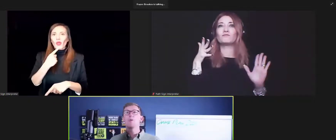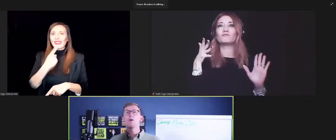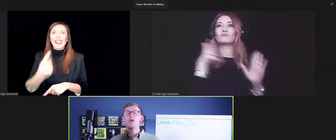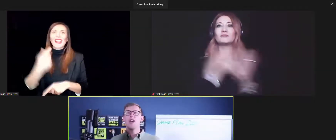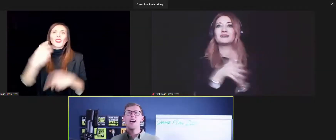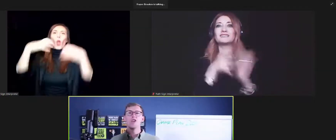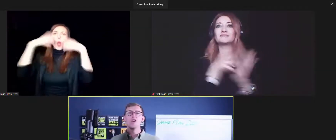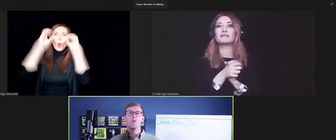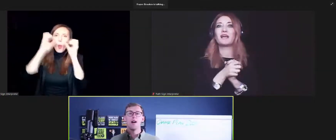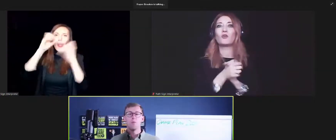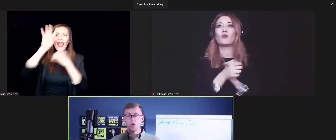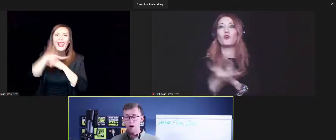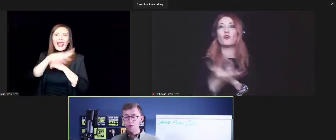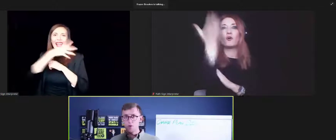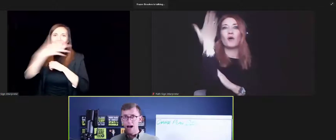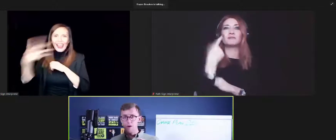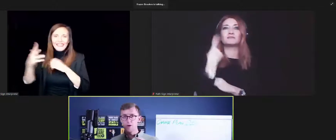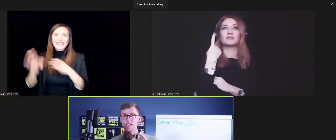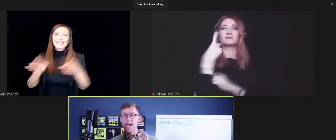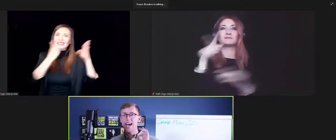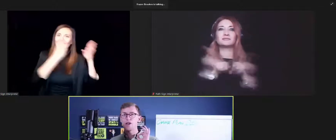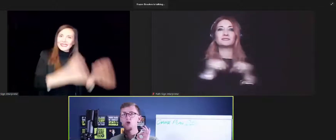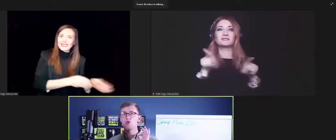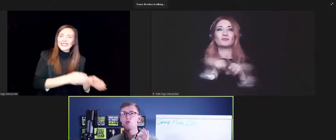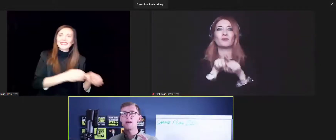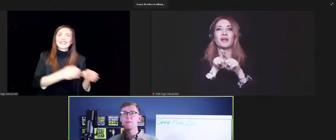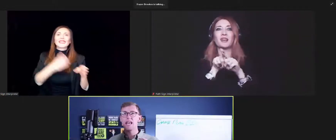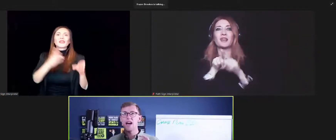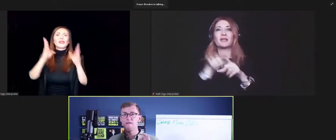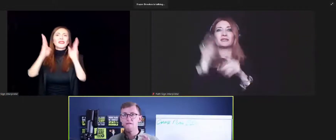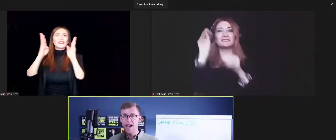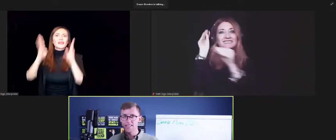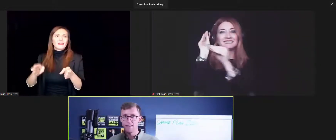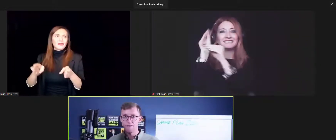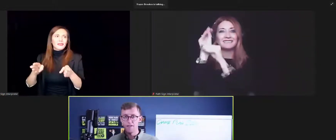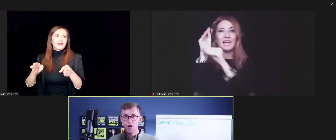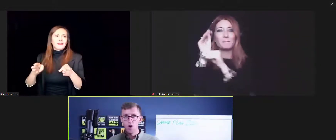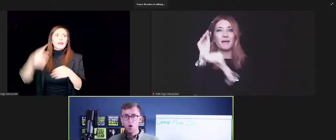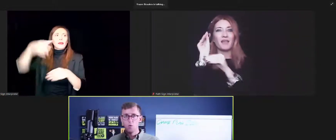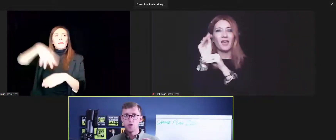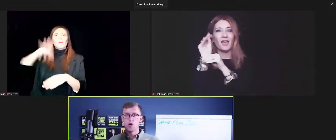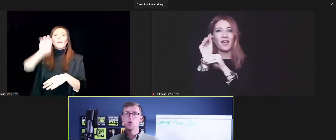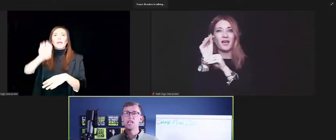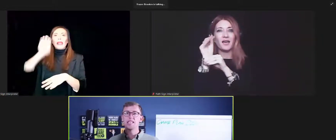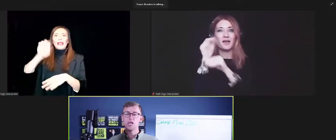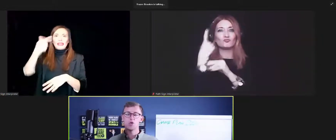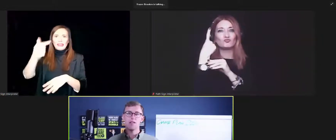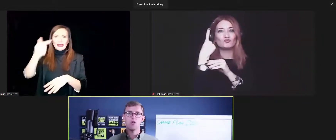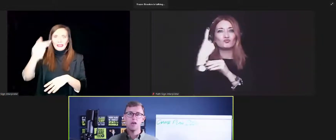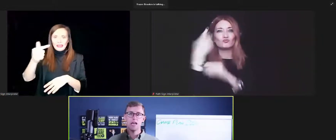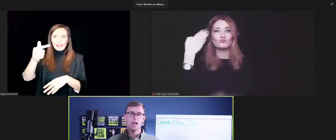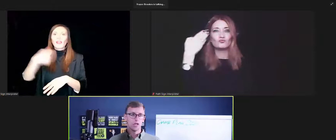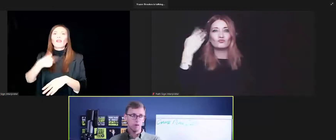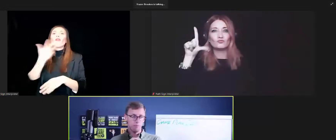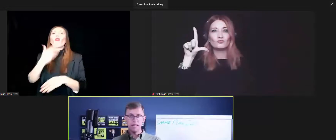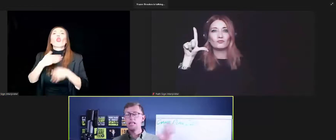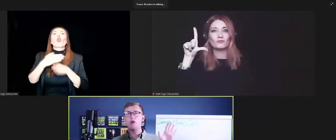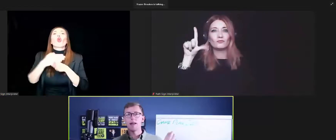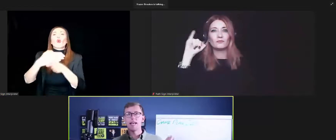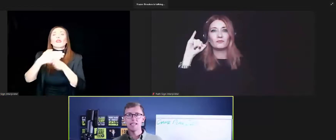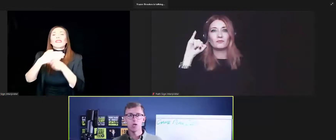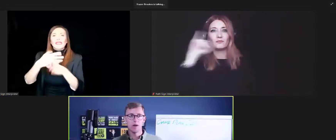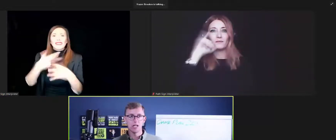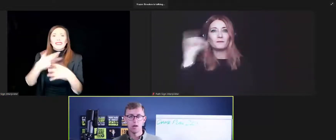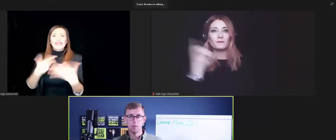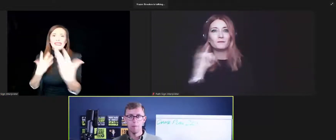I want to share with you how you can get extremely effective with using this strategy to completely